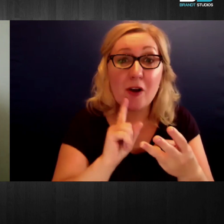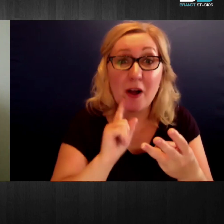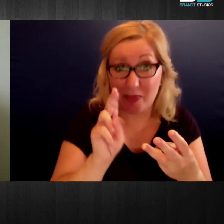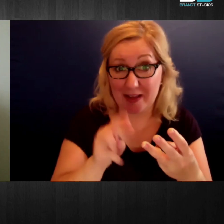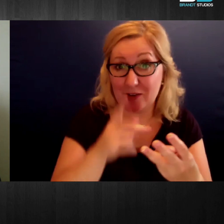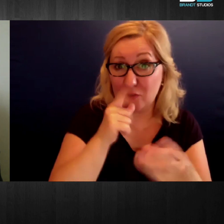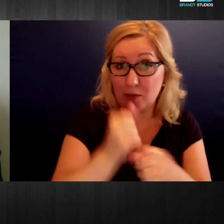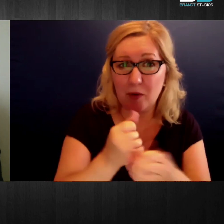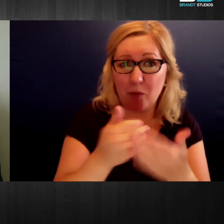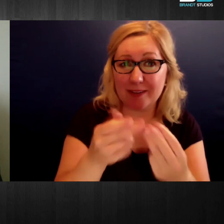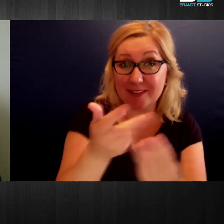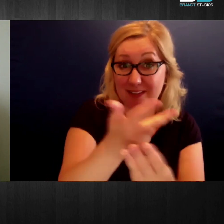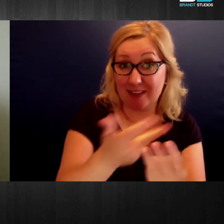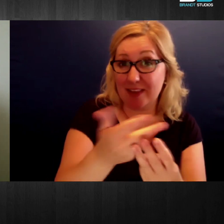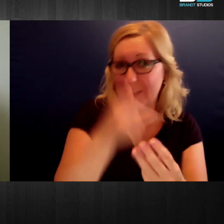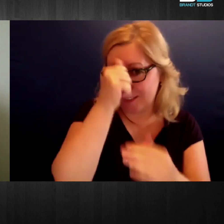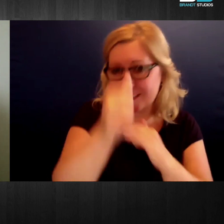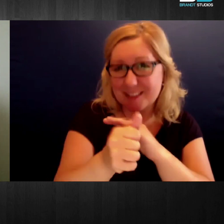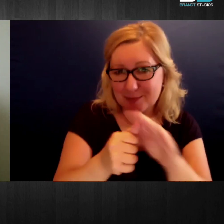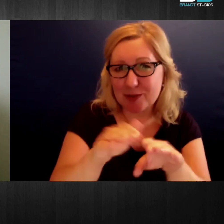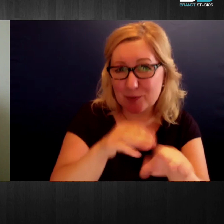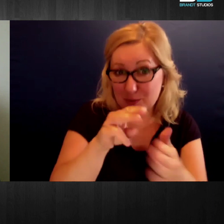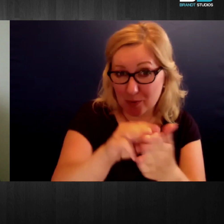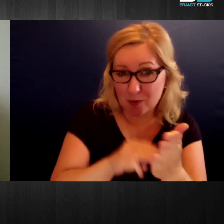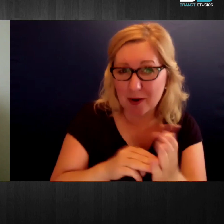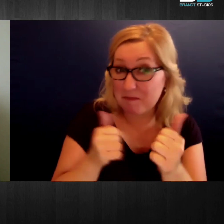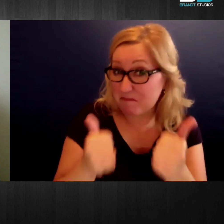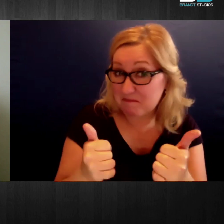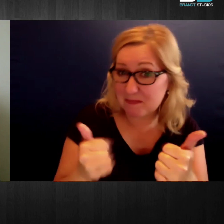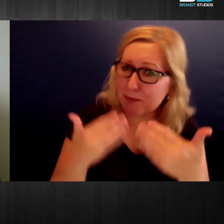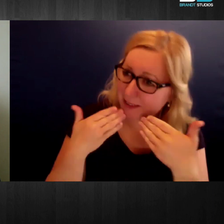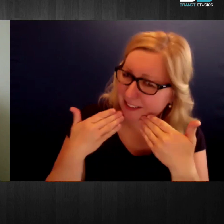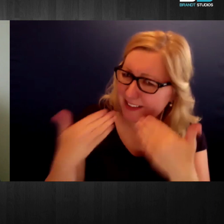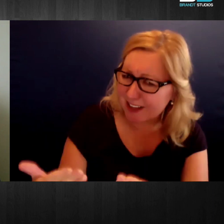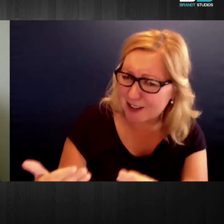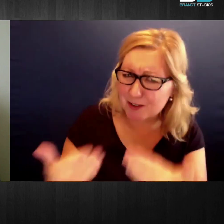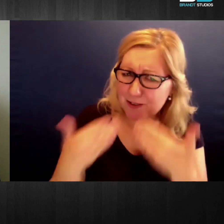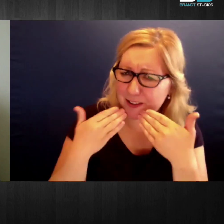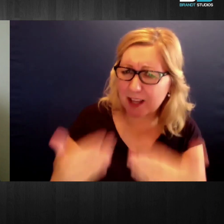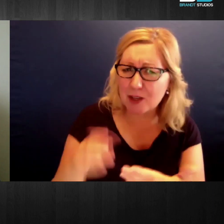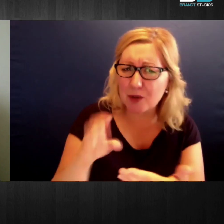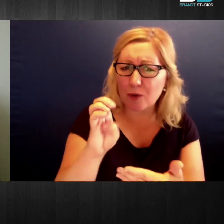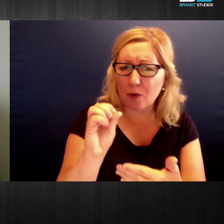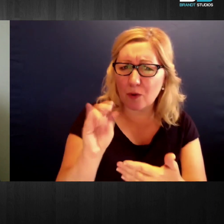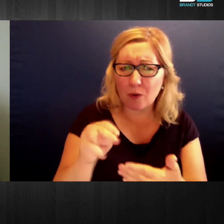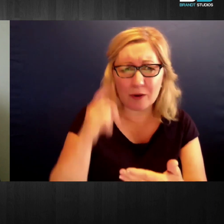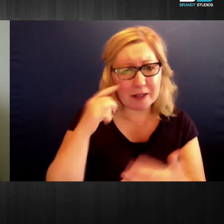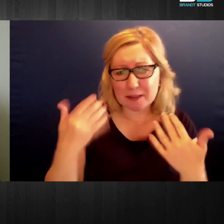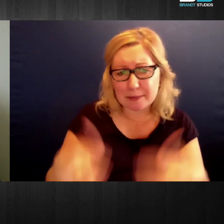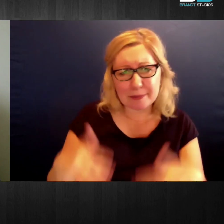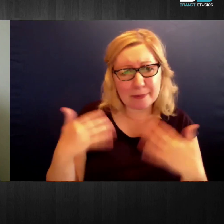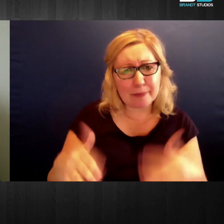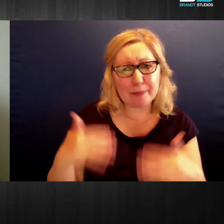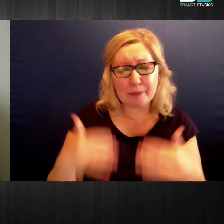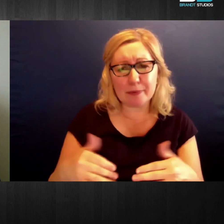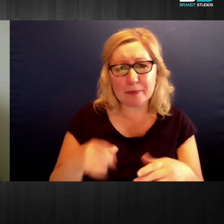That's great, Owen. Thanks so much. It's just really amazing stuff that ties all of this together. It's not just about music. It's the way we connect in so